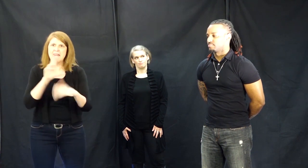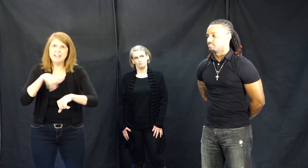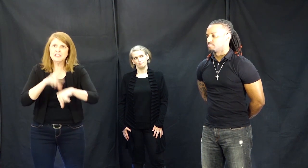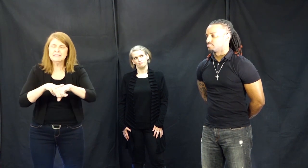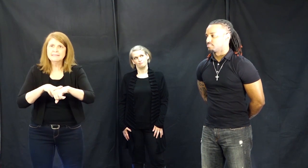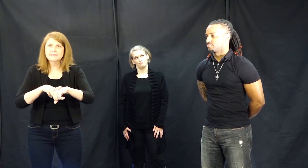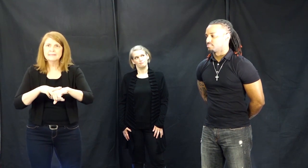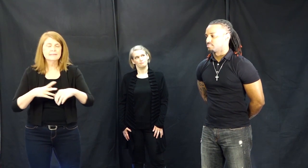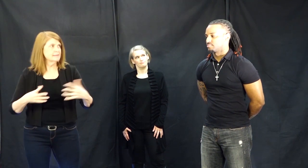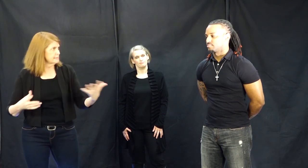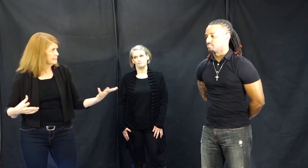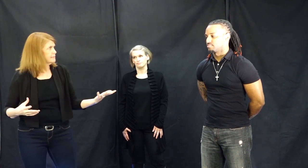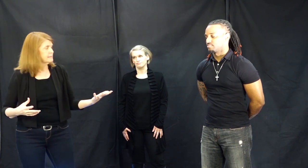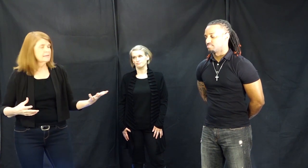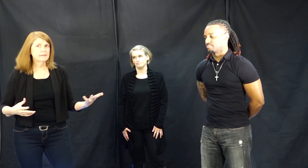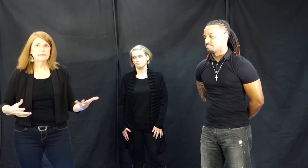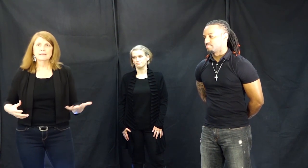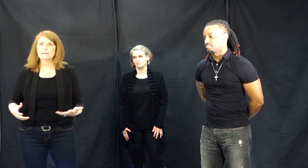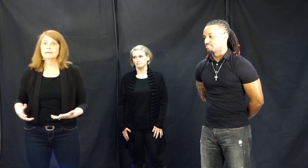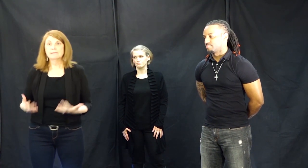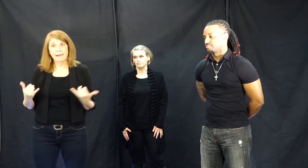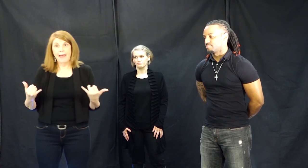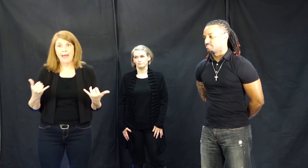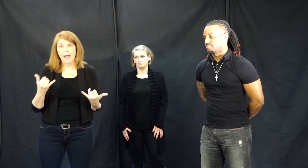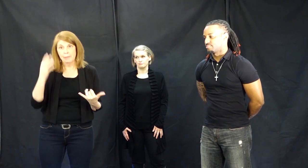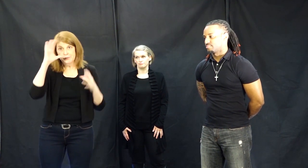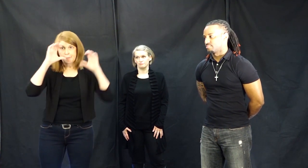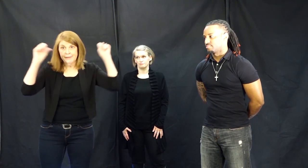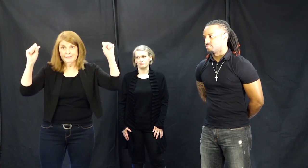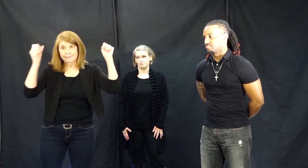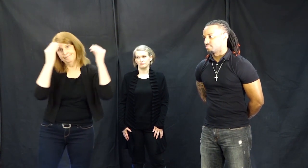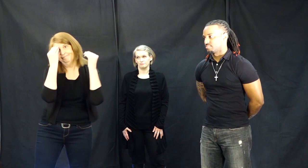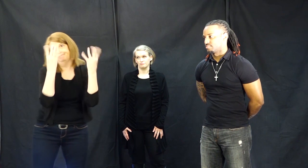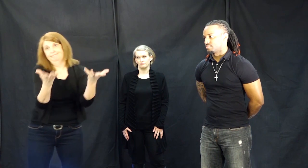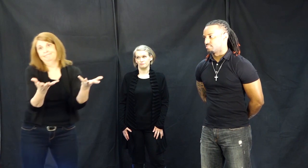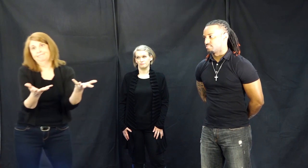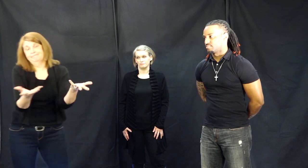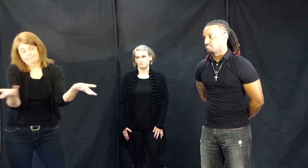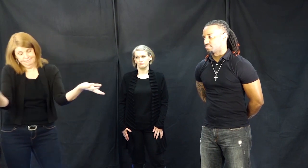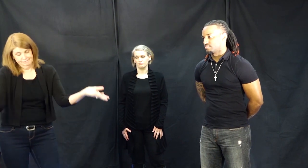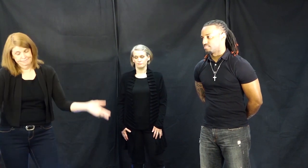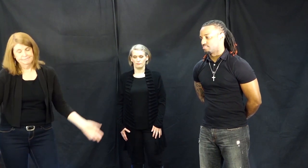nation. Hey, and if you don't know, now you know, Mr. President. Thank you,